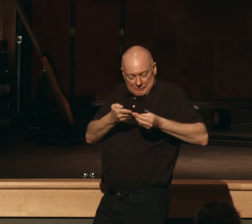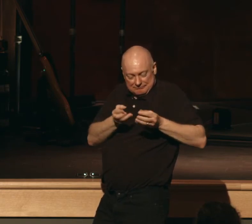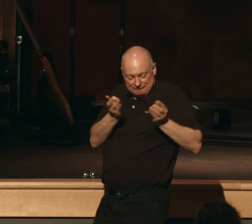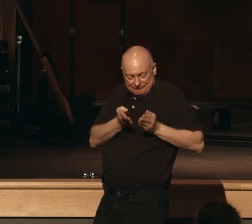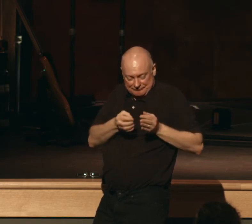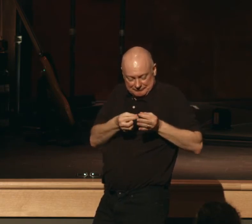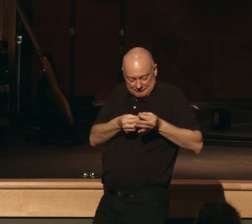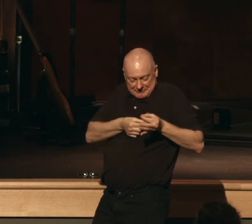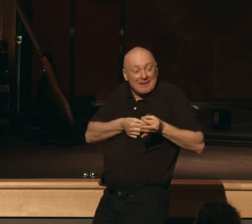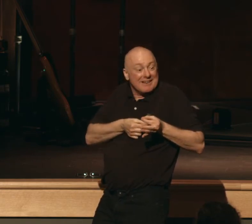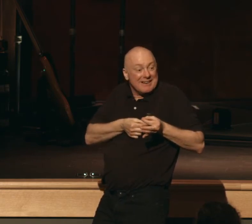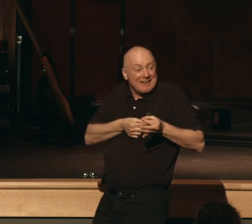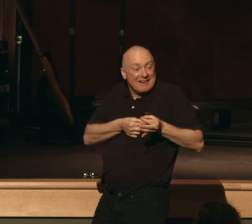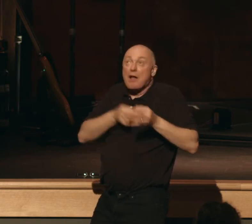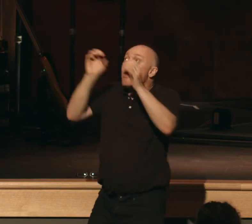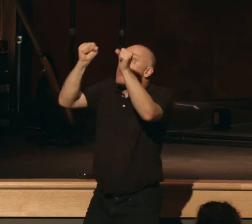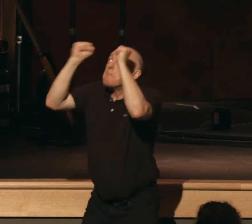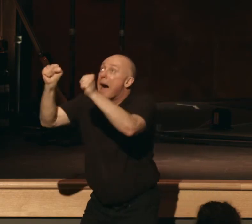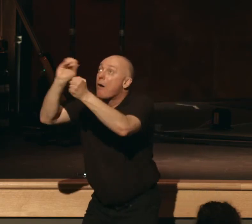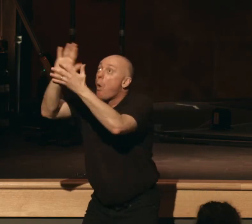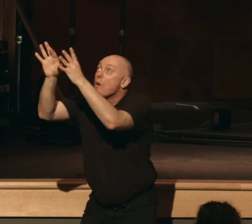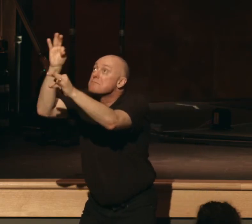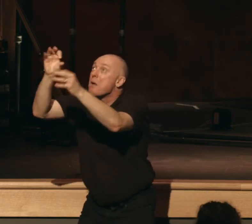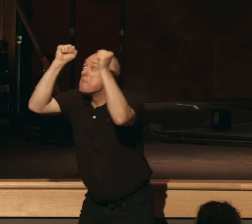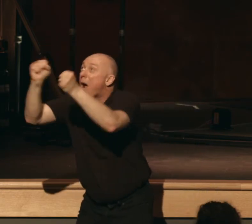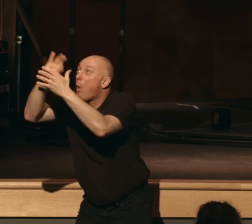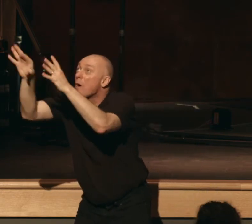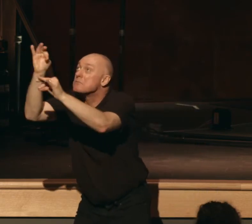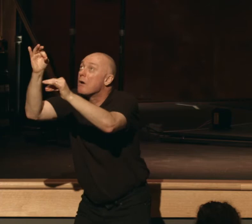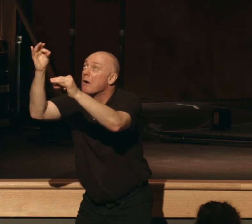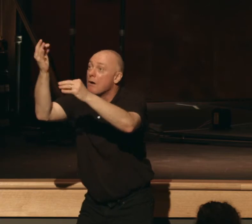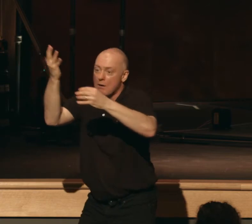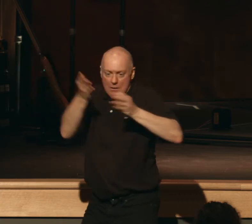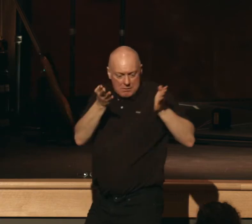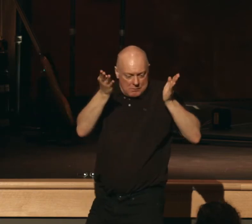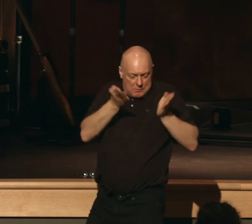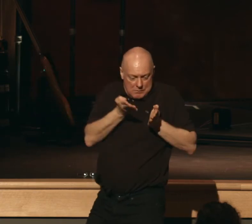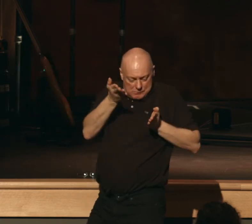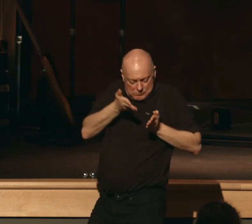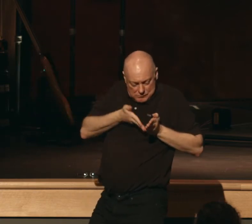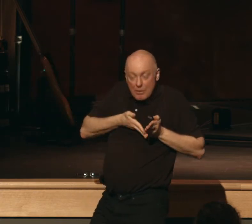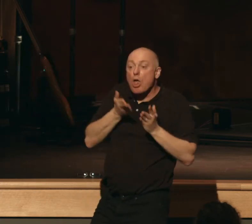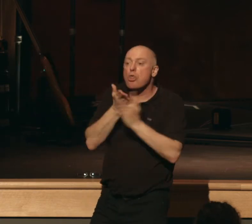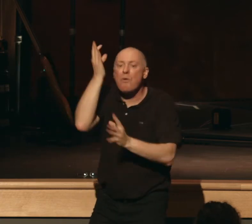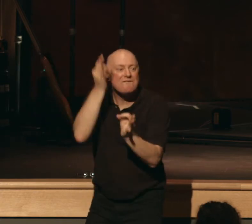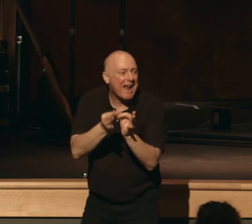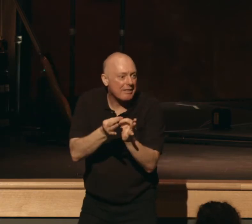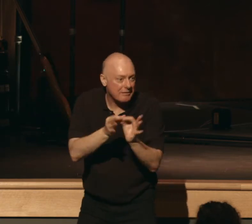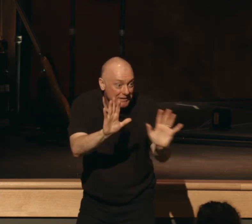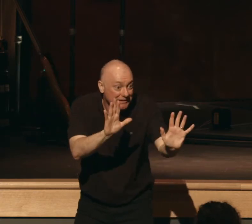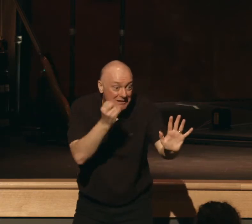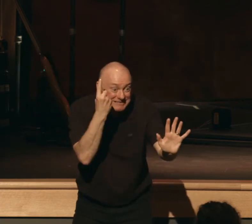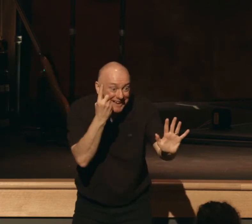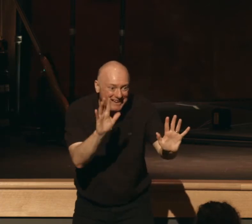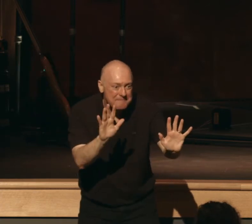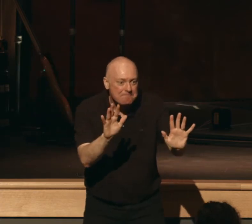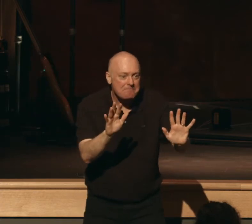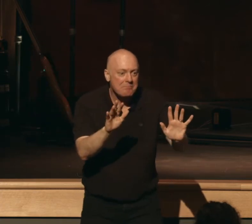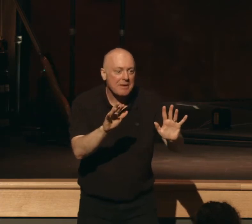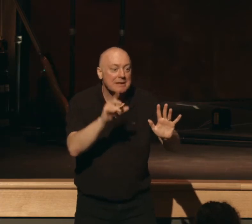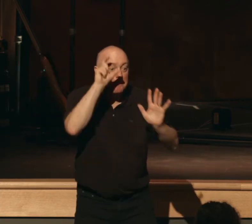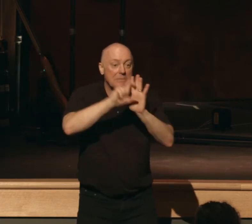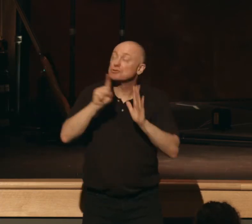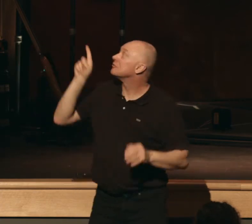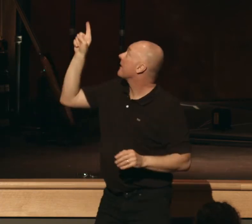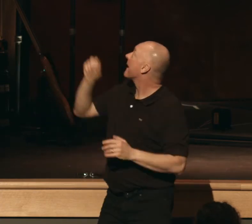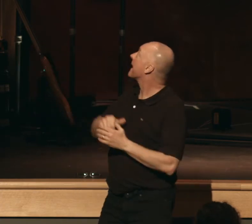Spirit uses to infuse power, to get power, to flood our hearts with power for heart change. We can think of it this way up on the